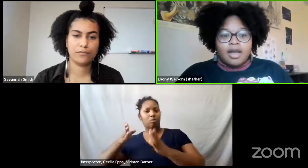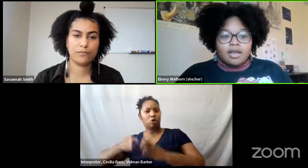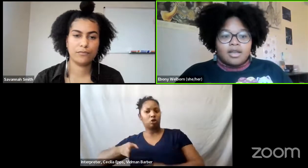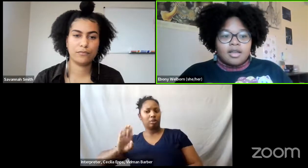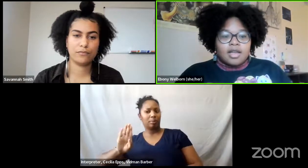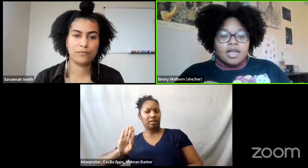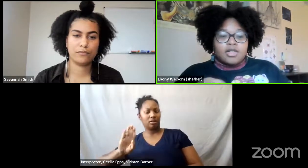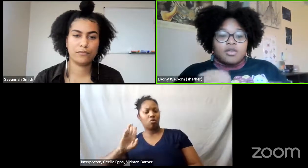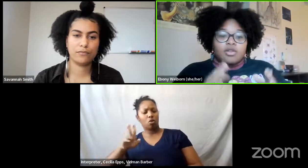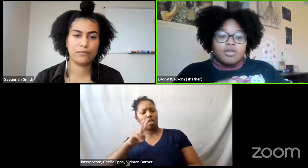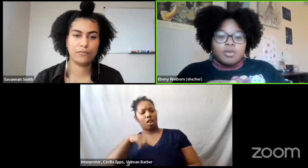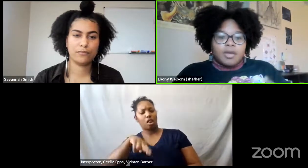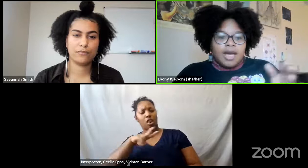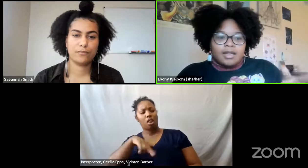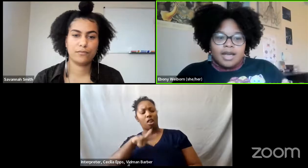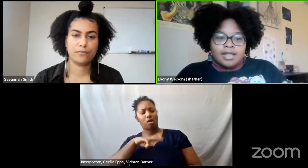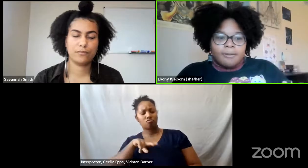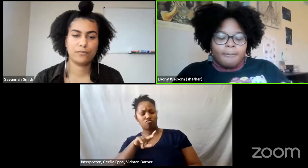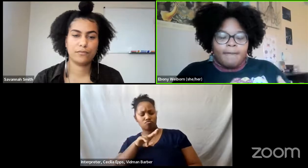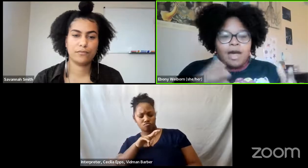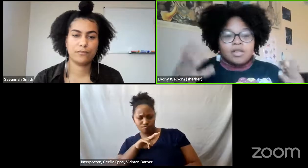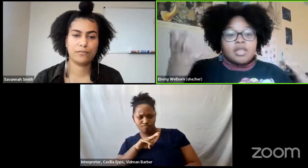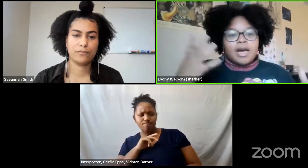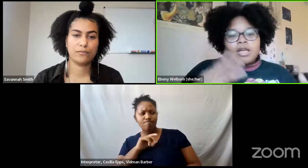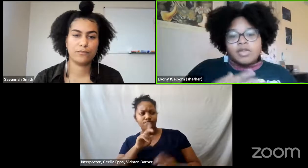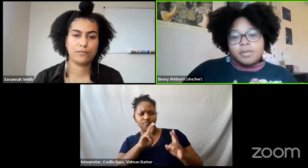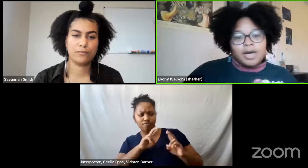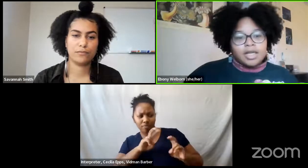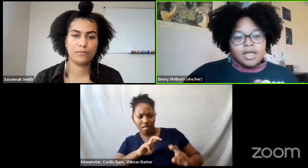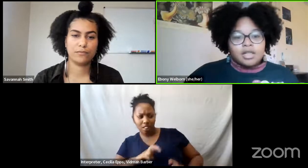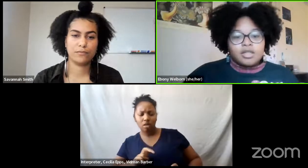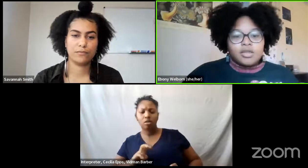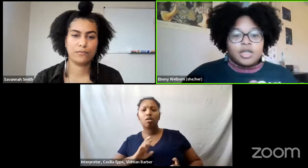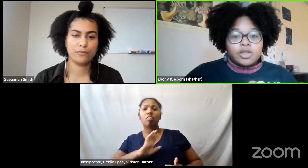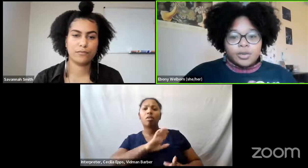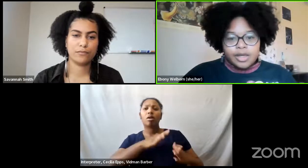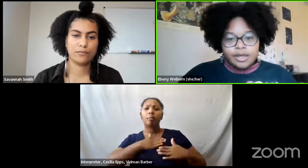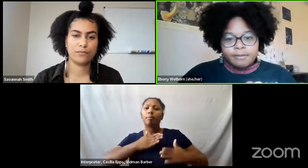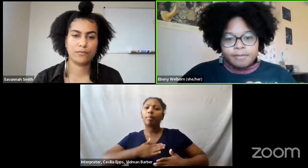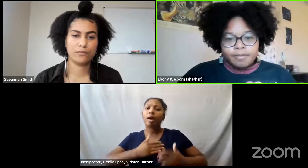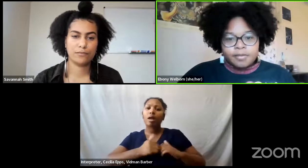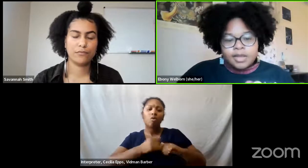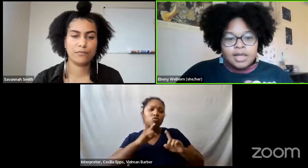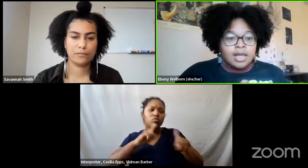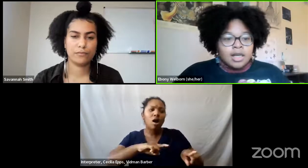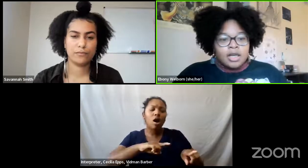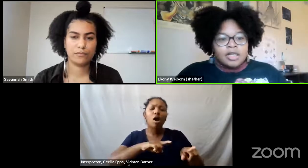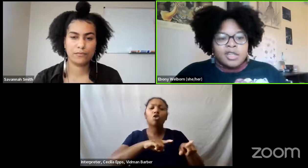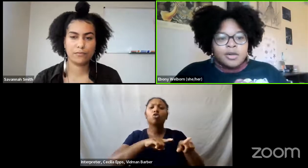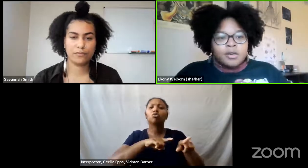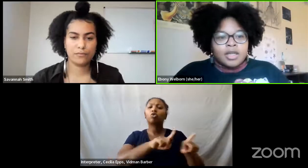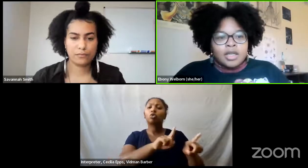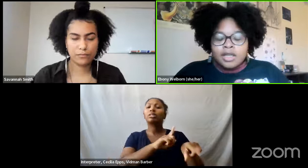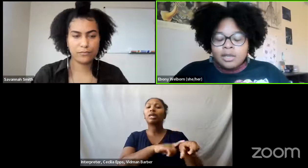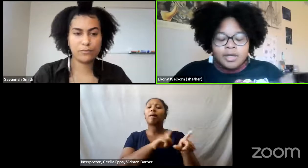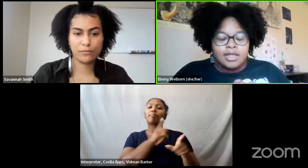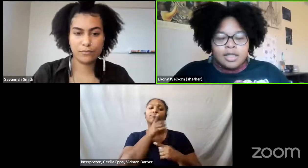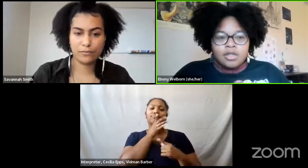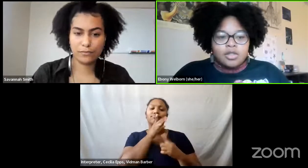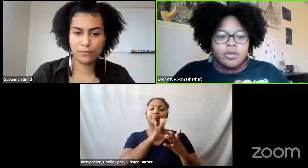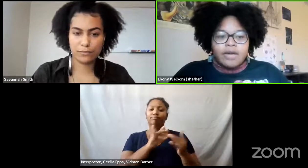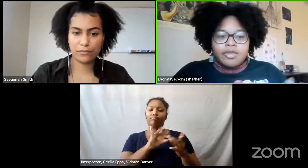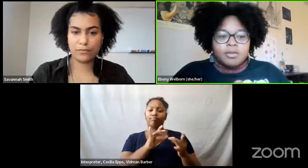person A. And so you will be analyzing how's their body responding to their story. And so